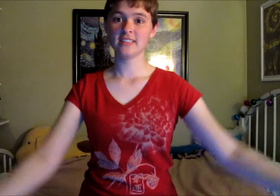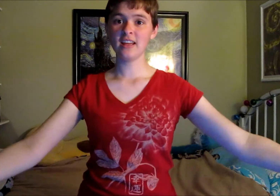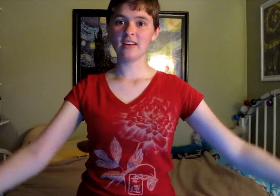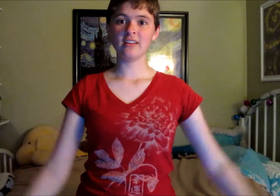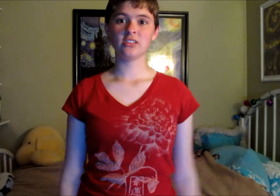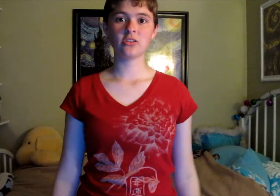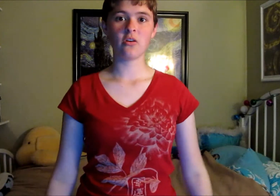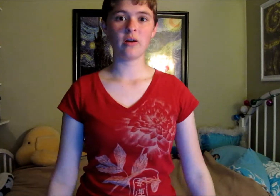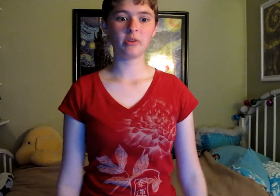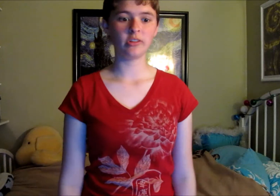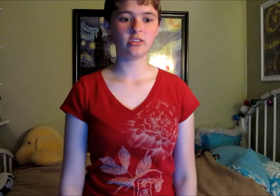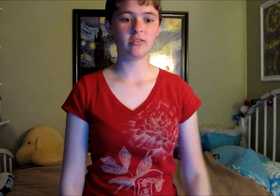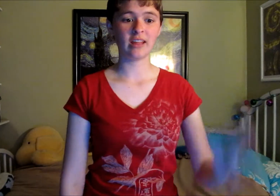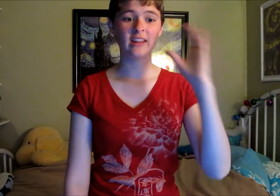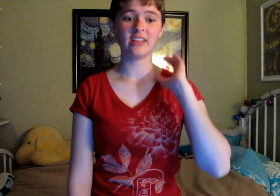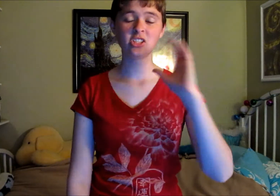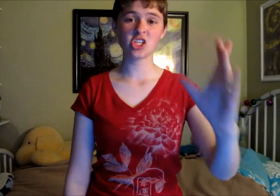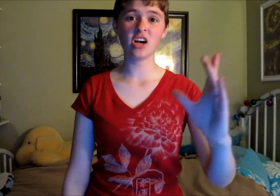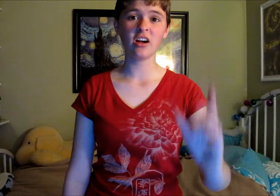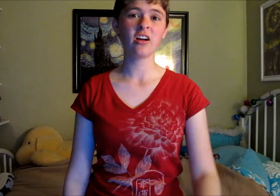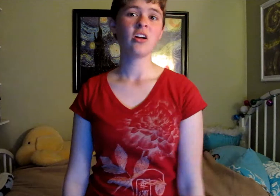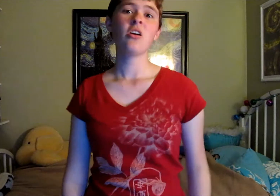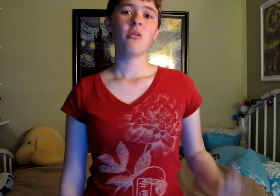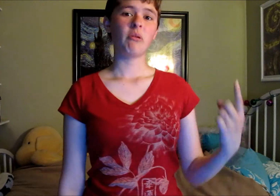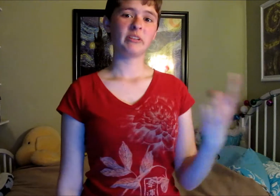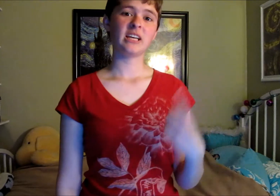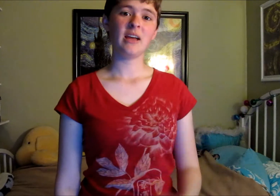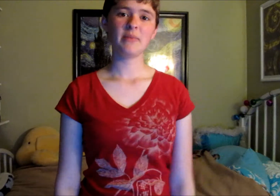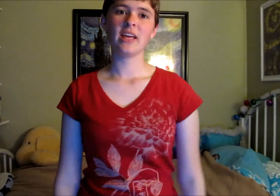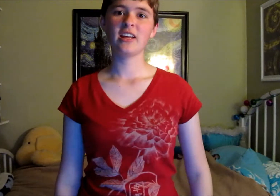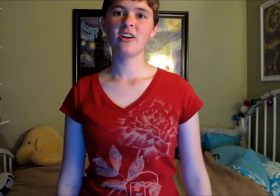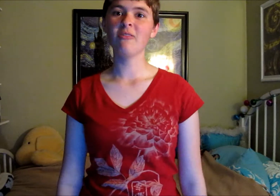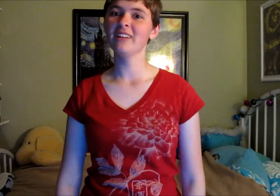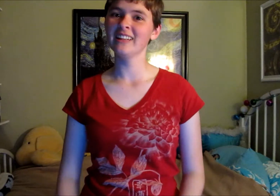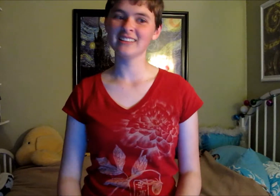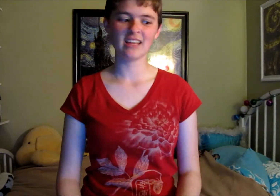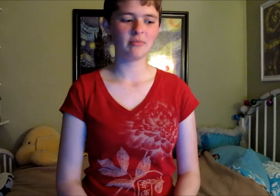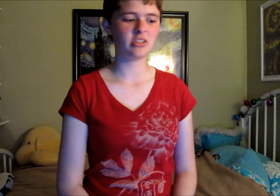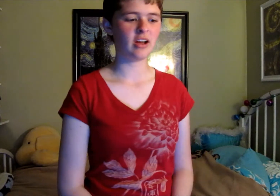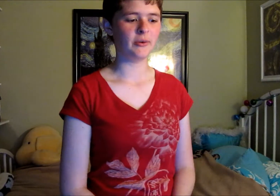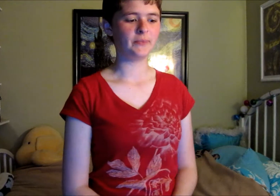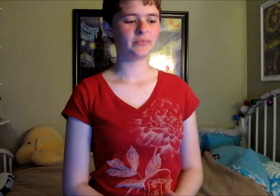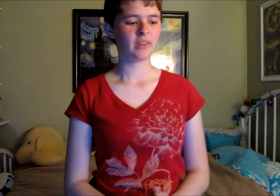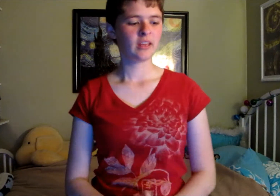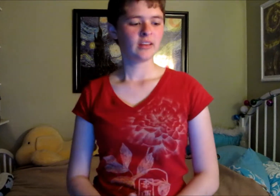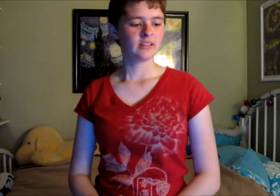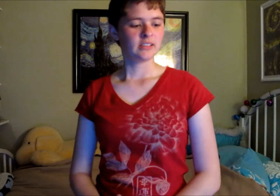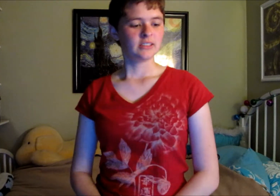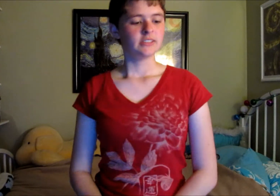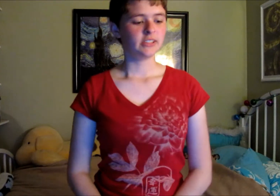it. So I'm going to do that last chunk one more time, and hopefully this helped you out. So,